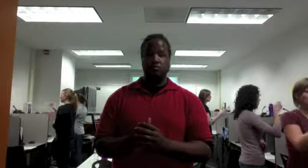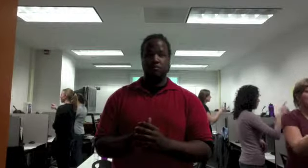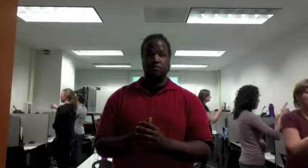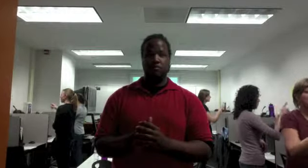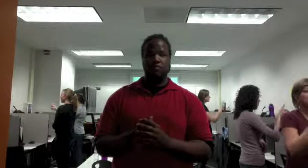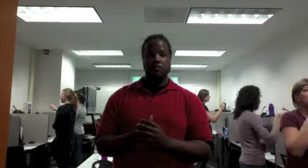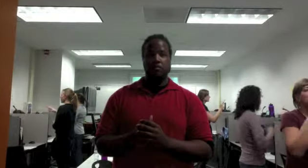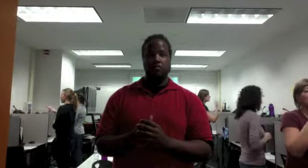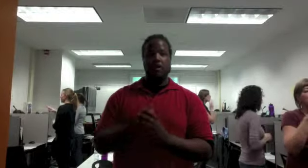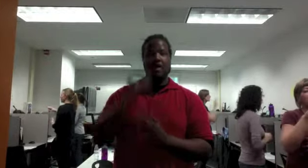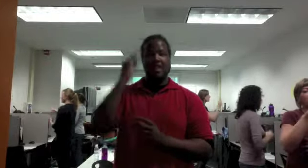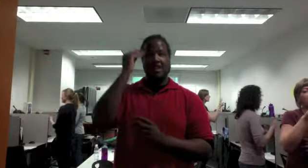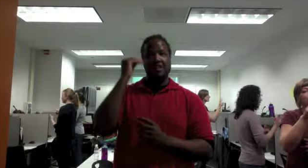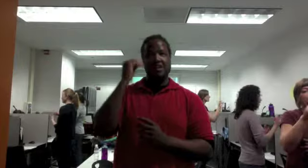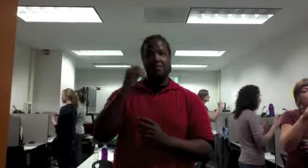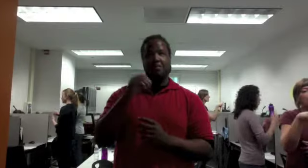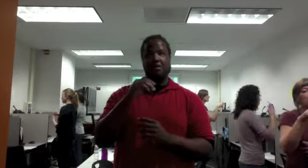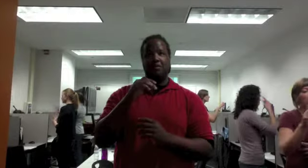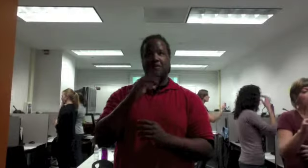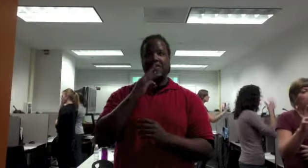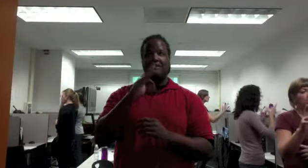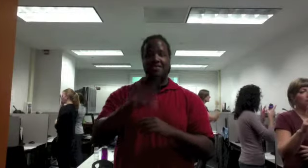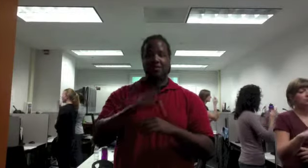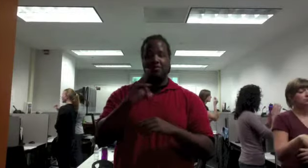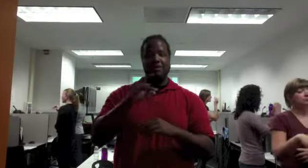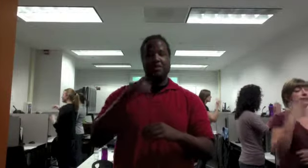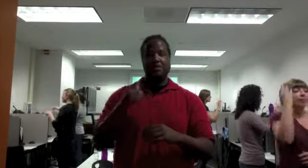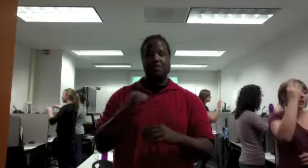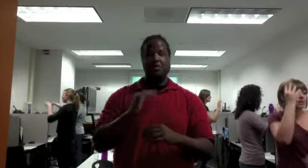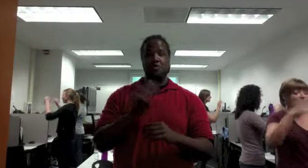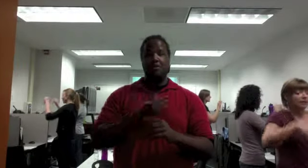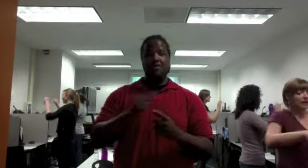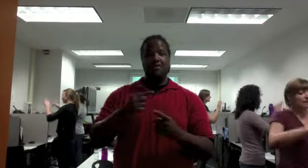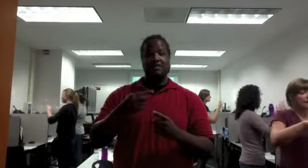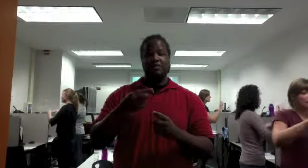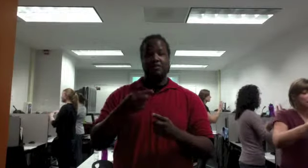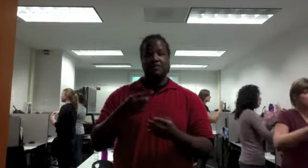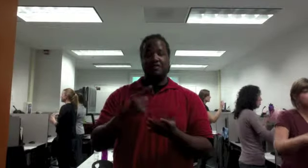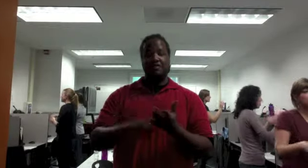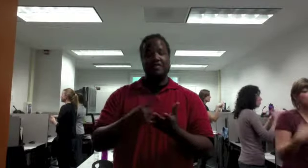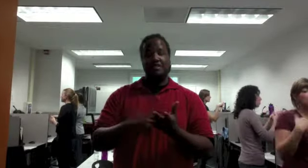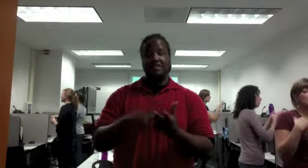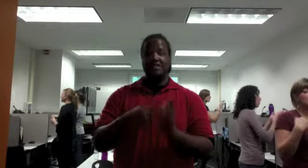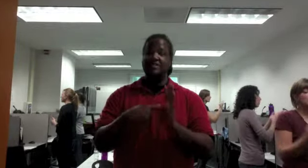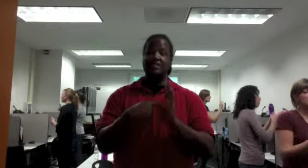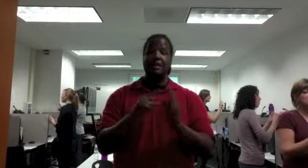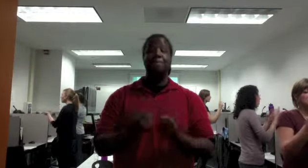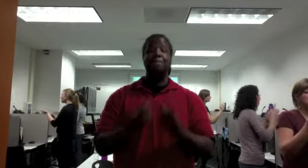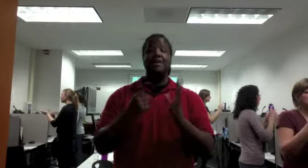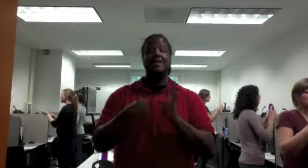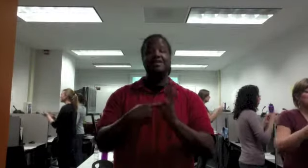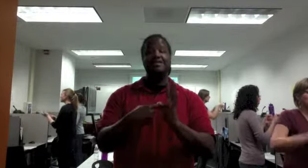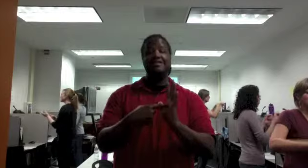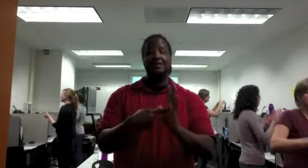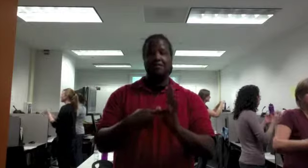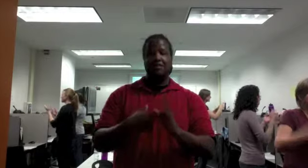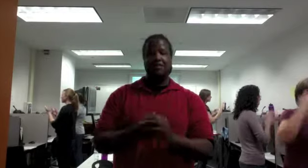Thinking about evaporation, we've talked about several possibilities or examples of evaporation. When we talked about